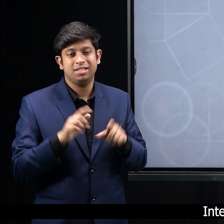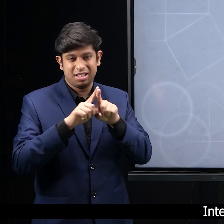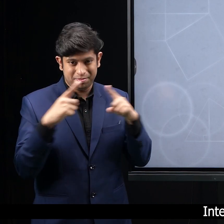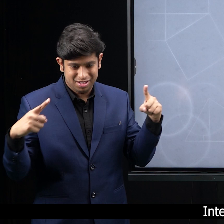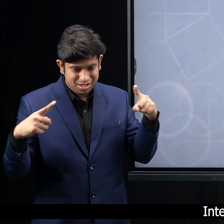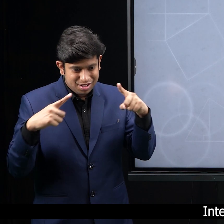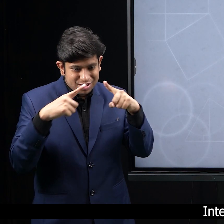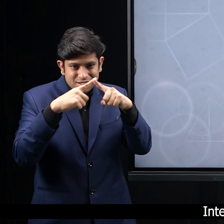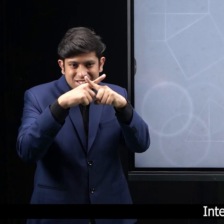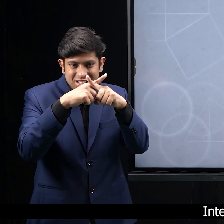intersecting lines,